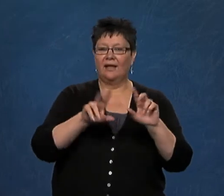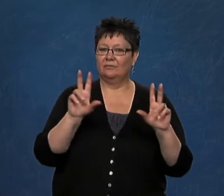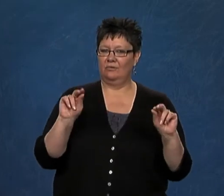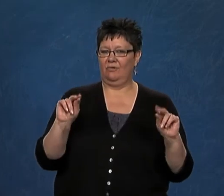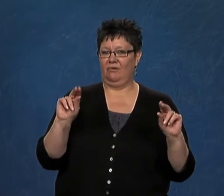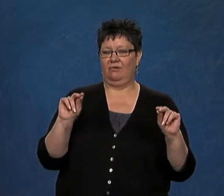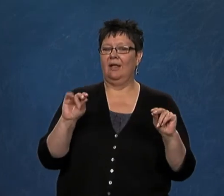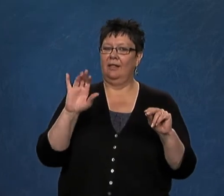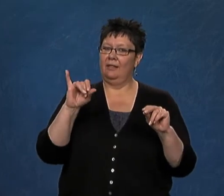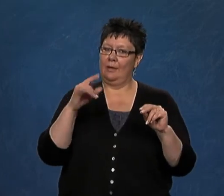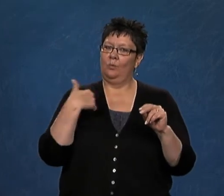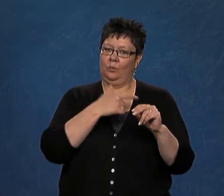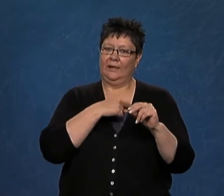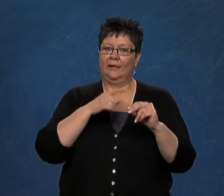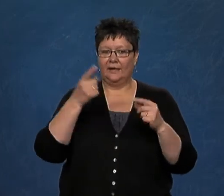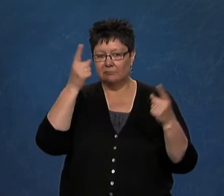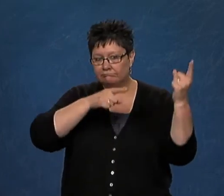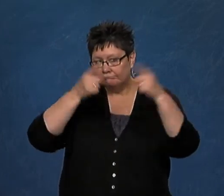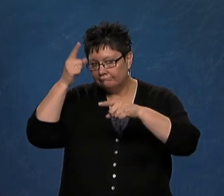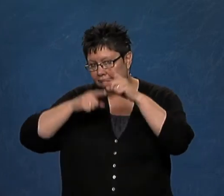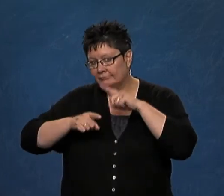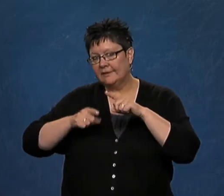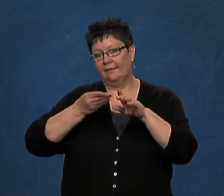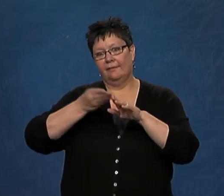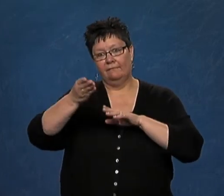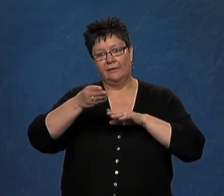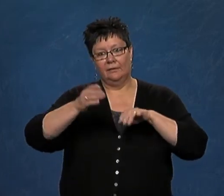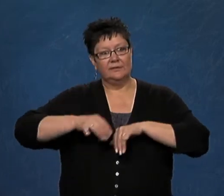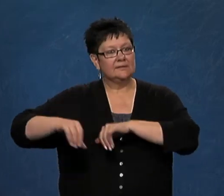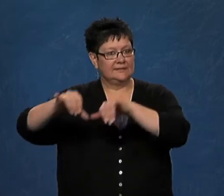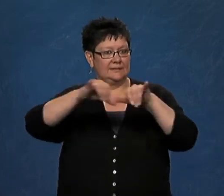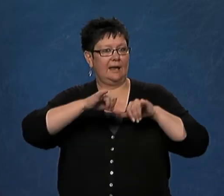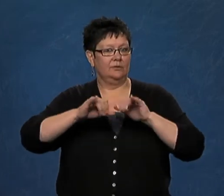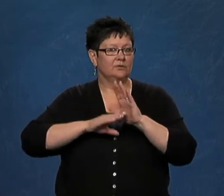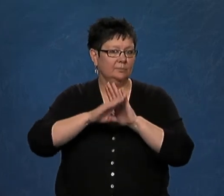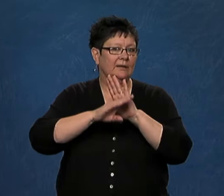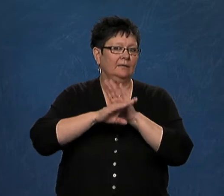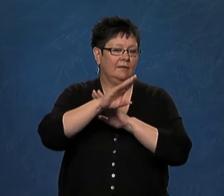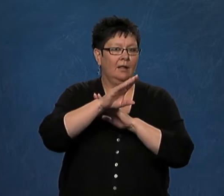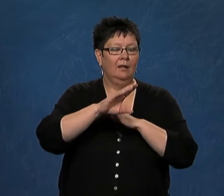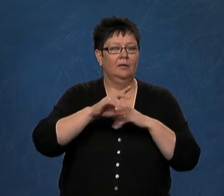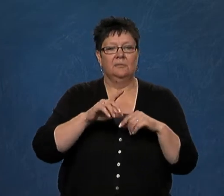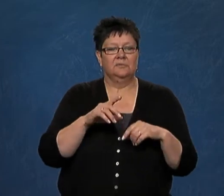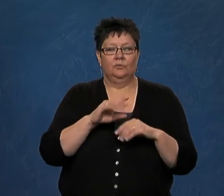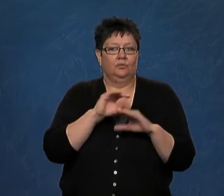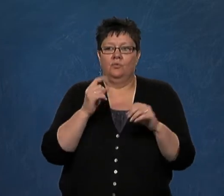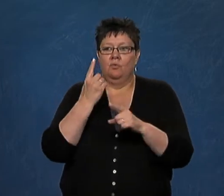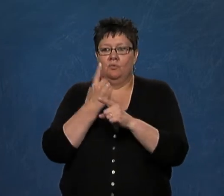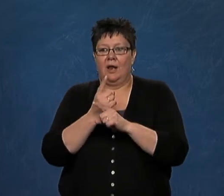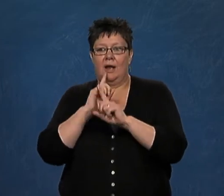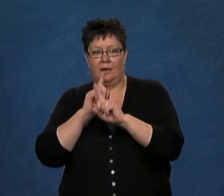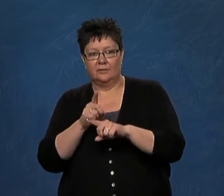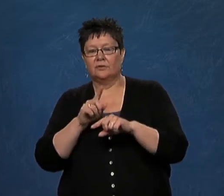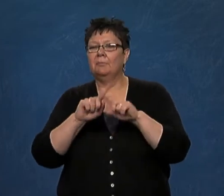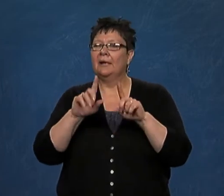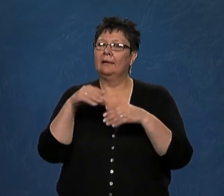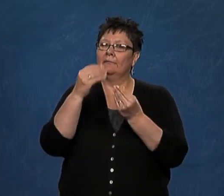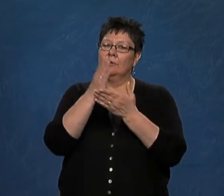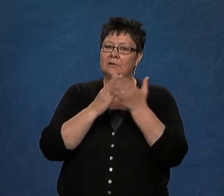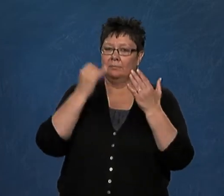When you can use it and when you can't. It's not definitive, but we should develop some standards. There's no right